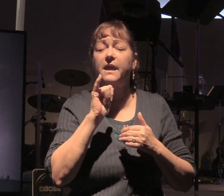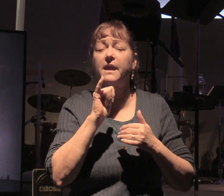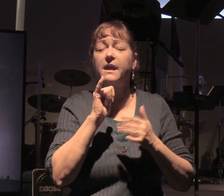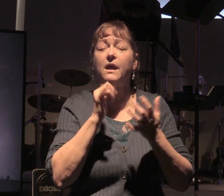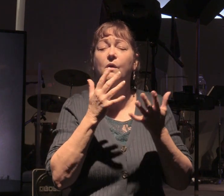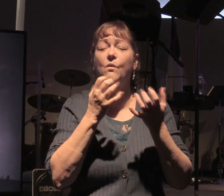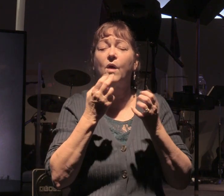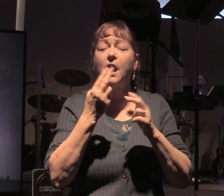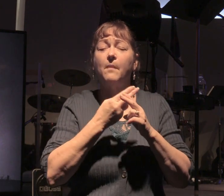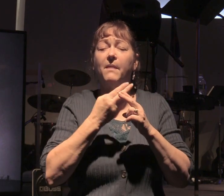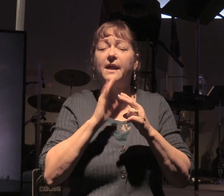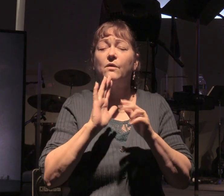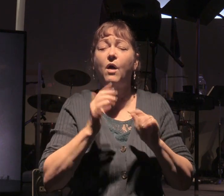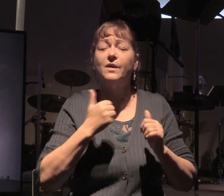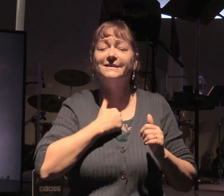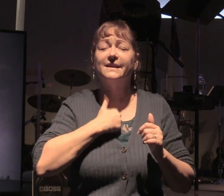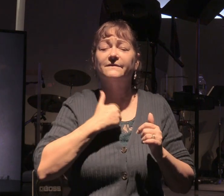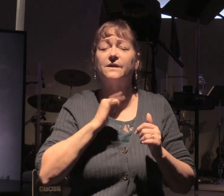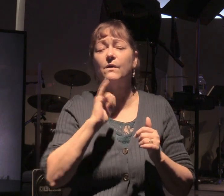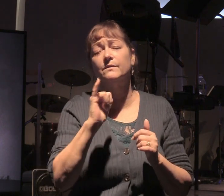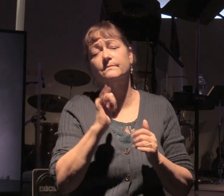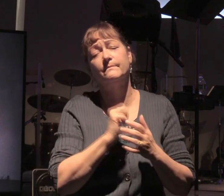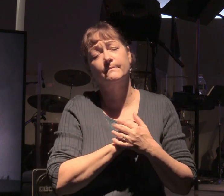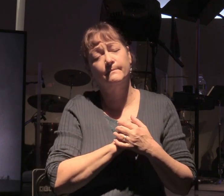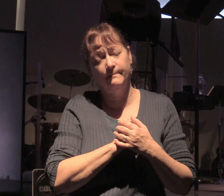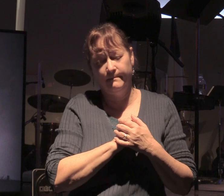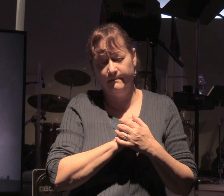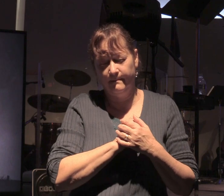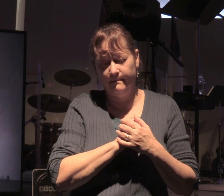we want to apply that to ourselves as well.